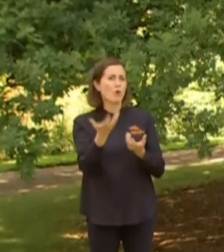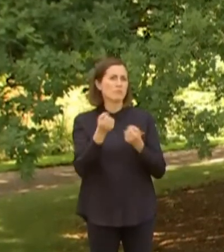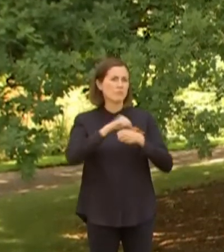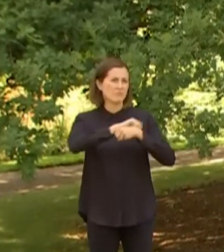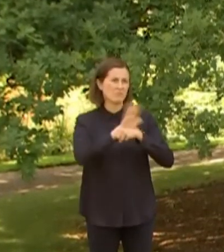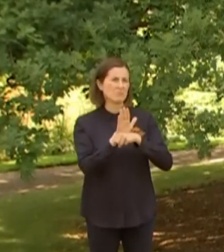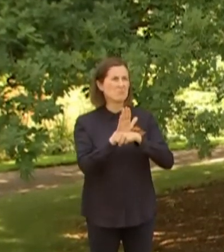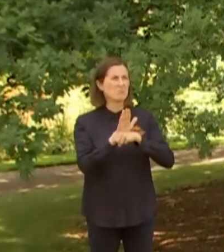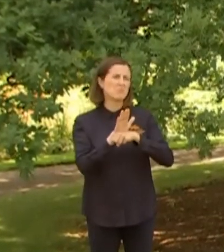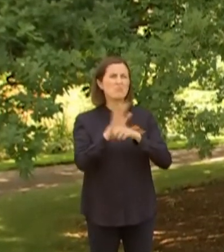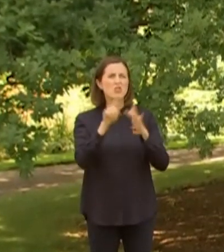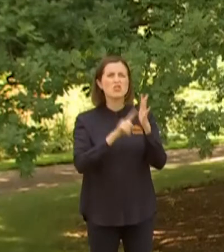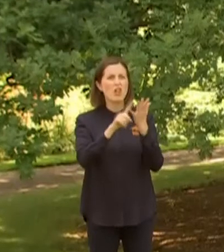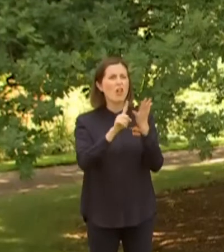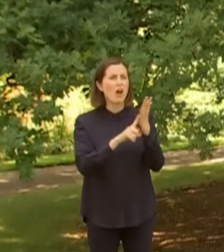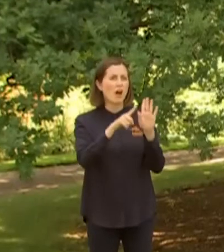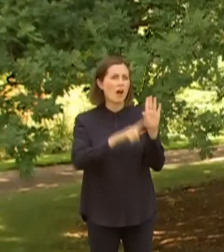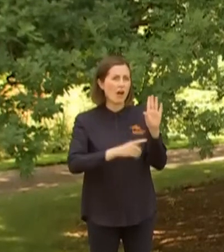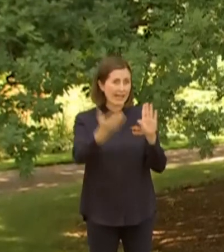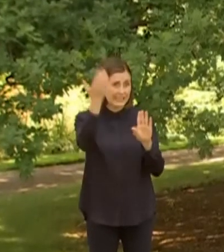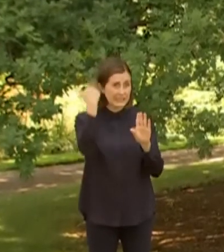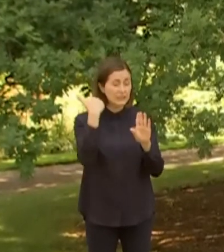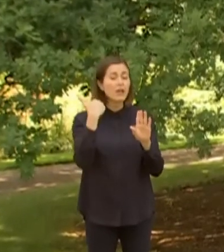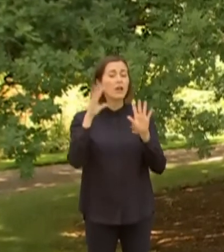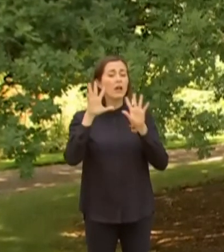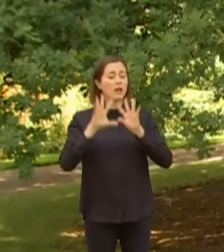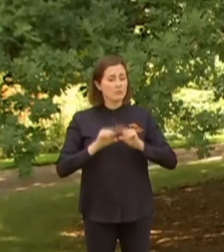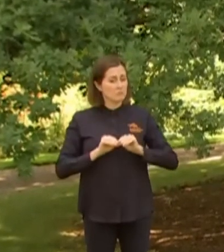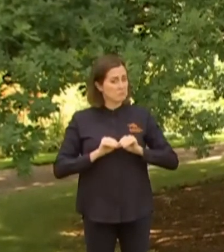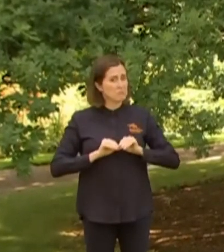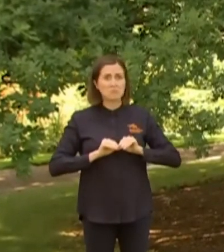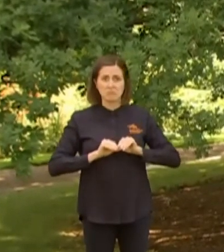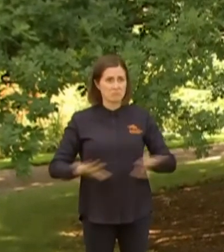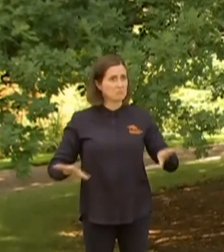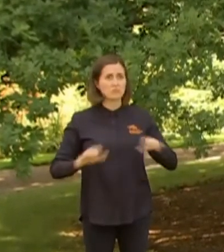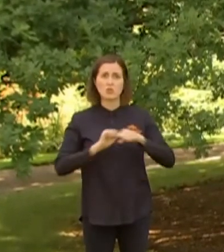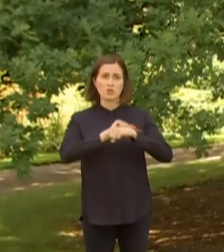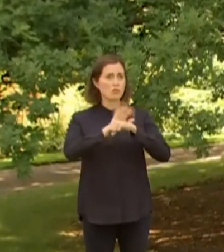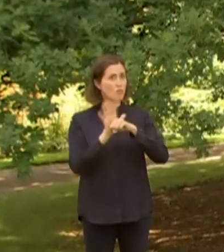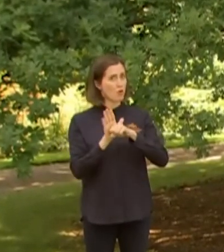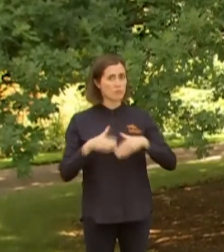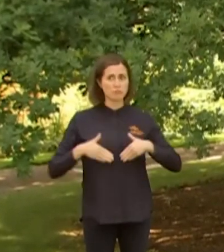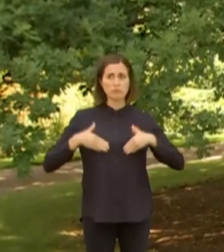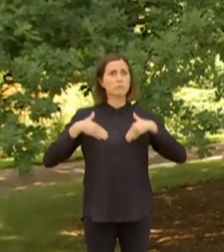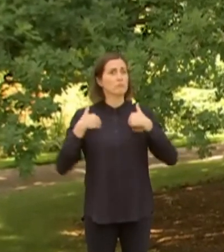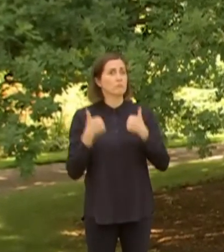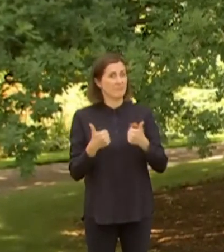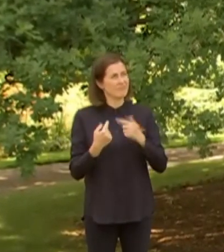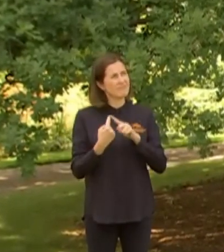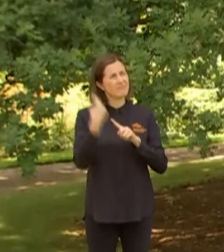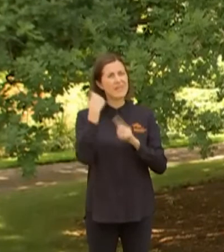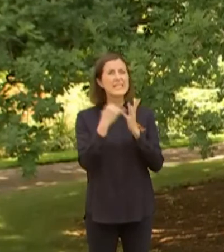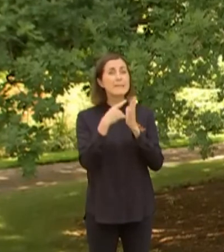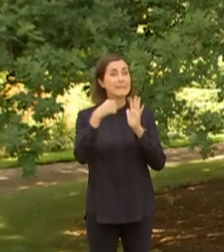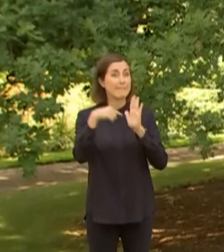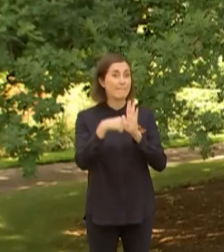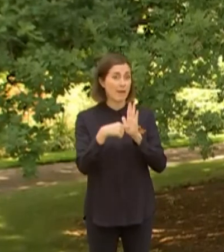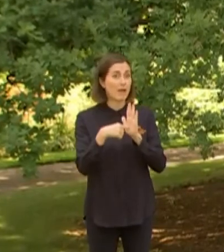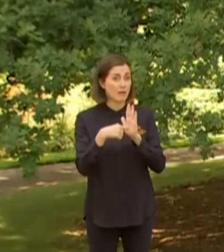in late July. She was then cleared as being coronavirus free and having recovered in late